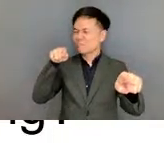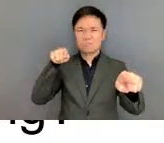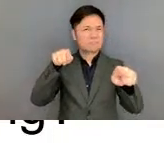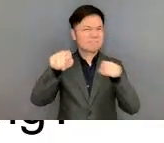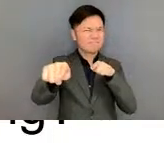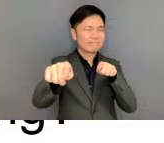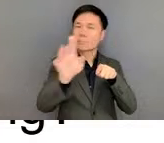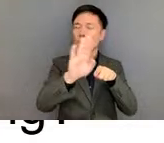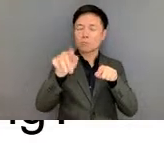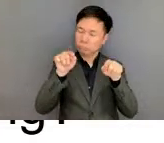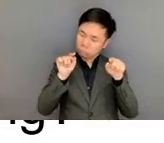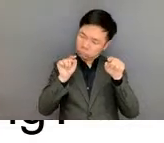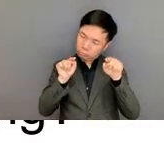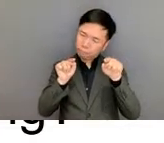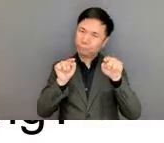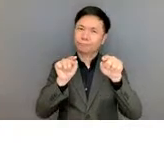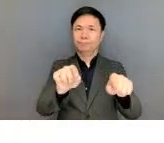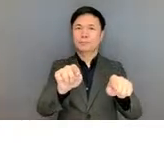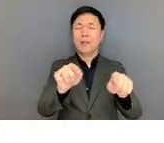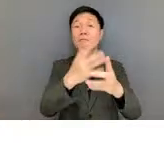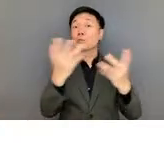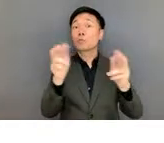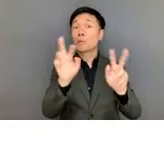work on gender mainstreaming.